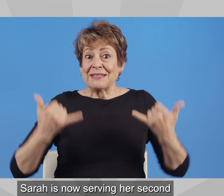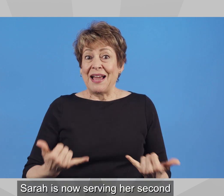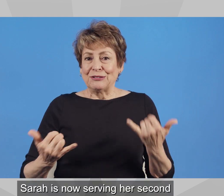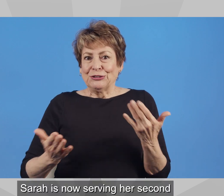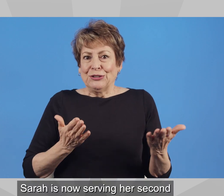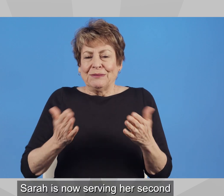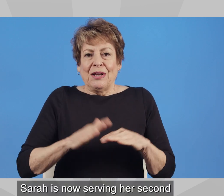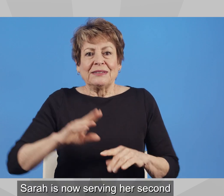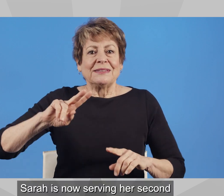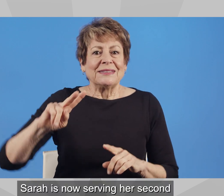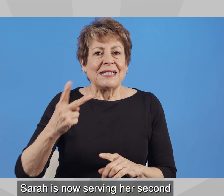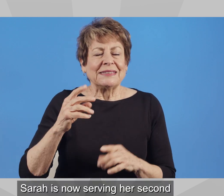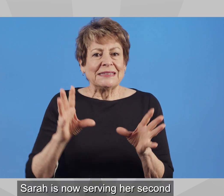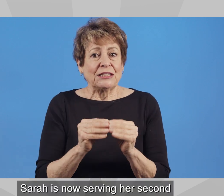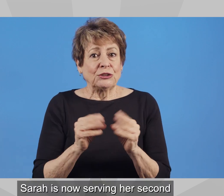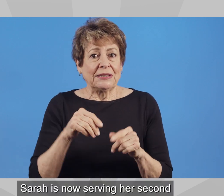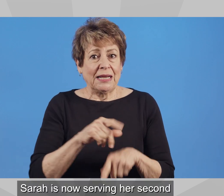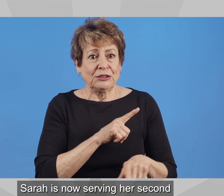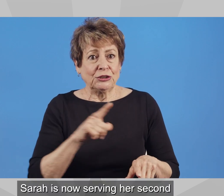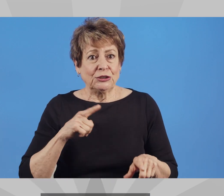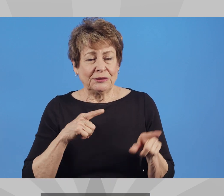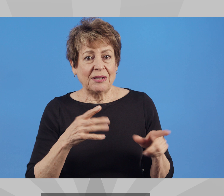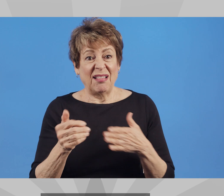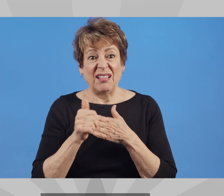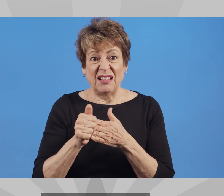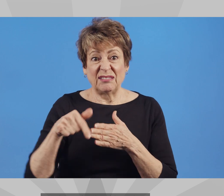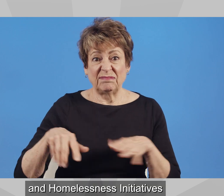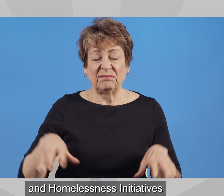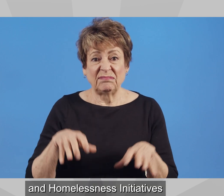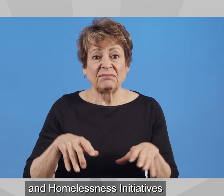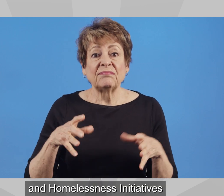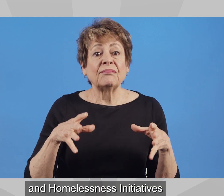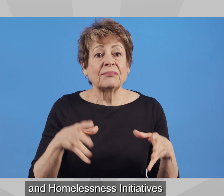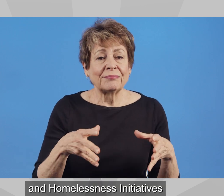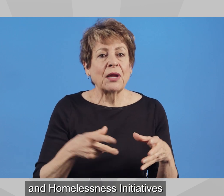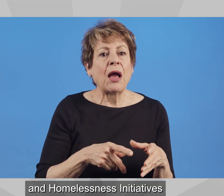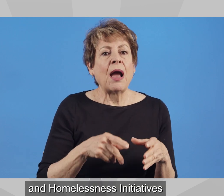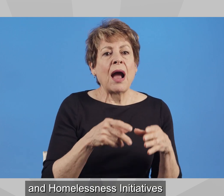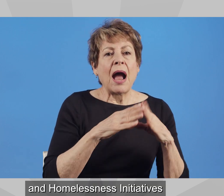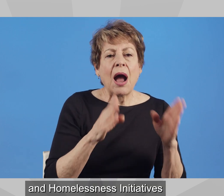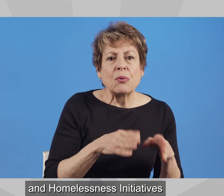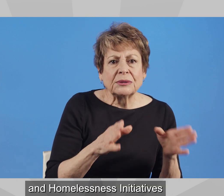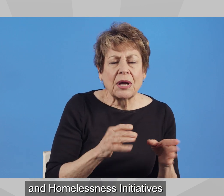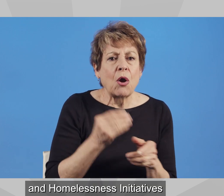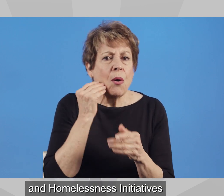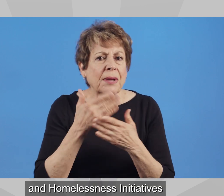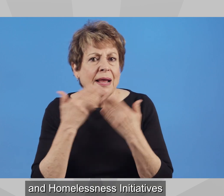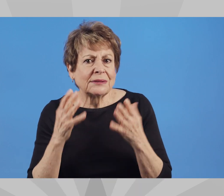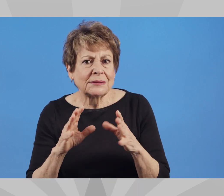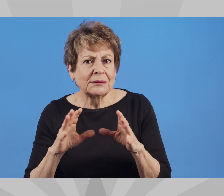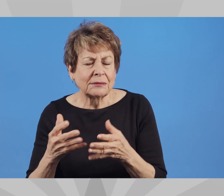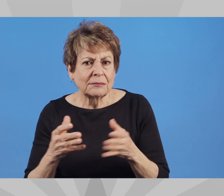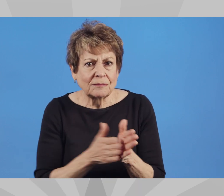Sarah is now serving her second session in the legislature and leads the housing and homelessness initiatives at a statewide